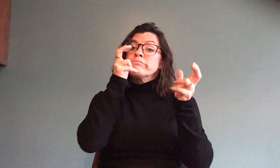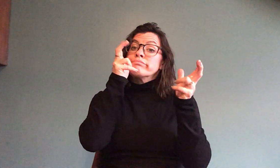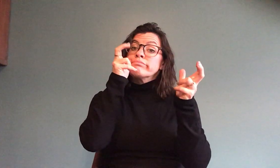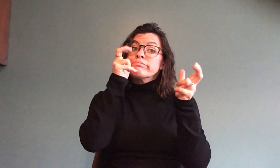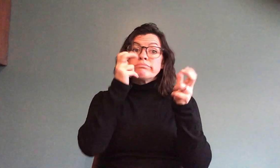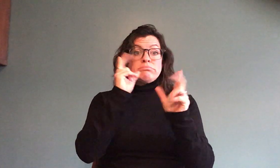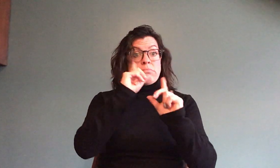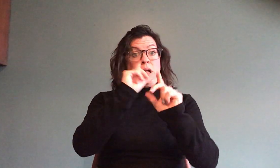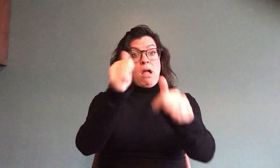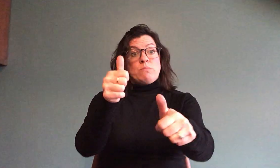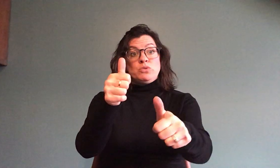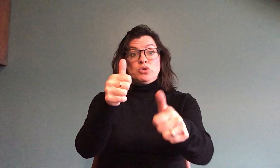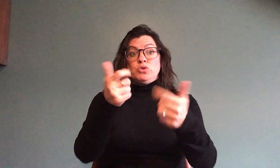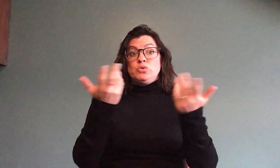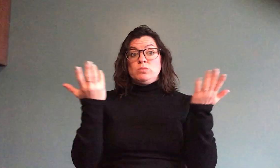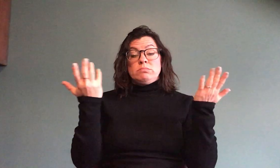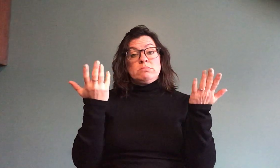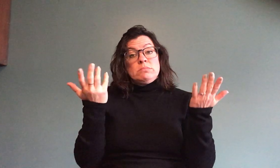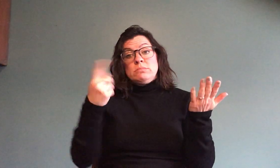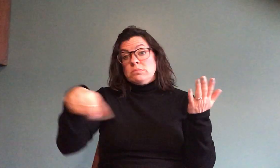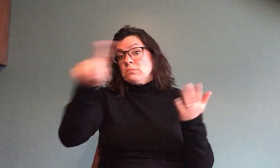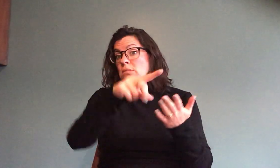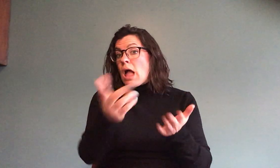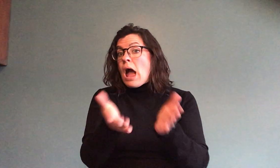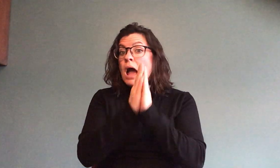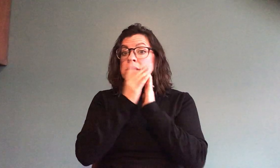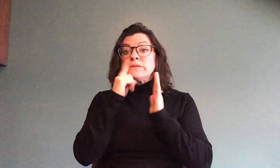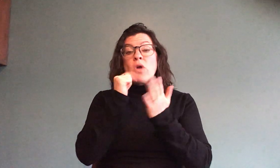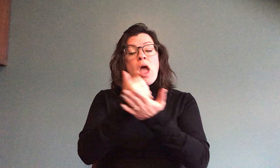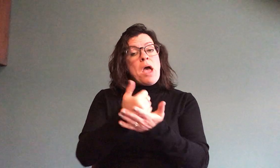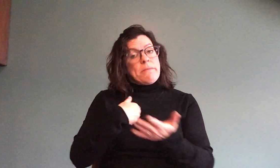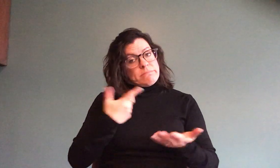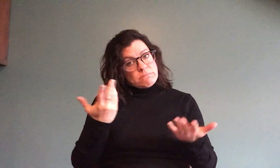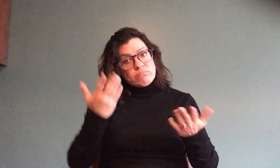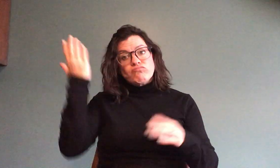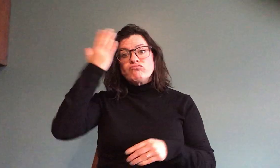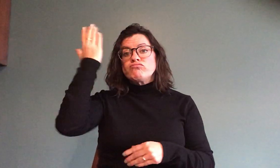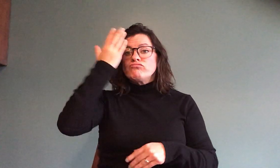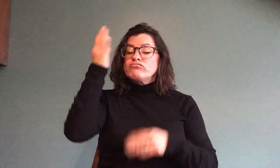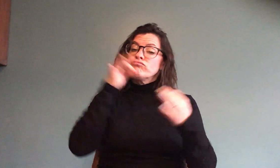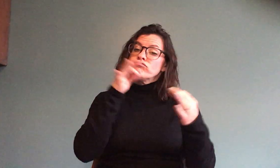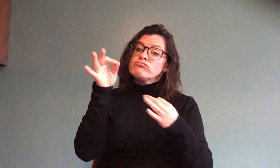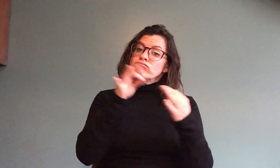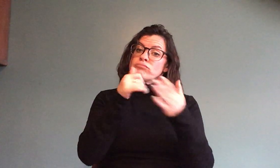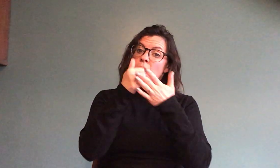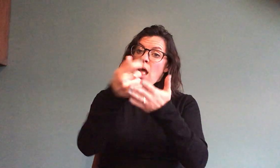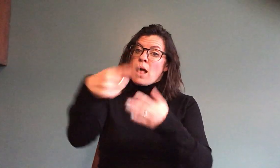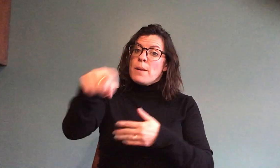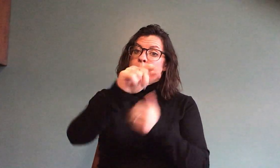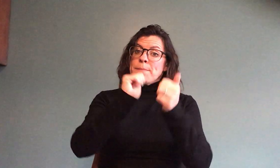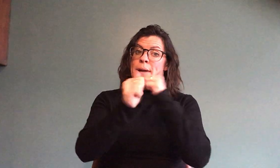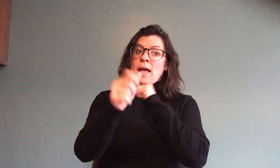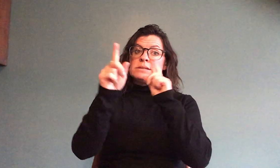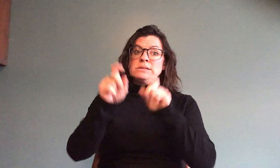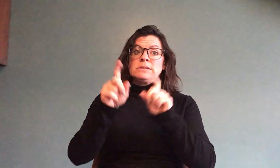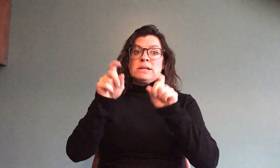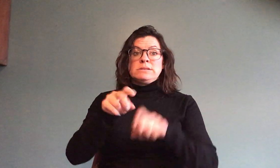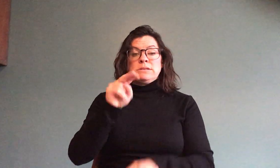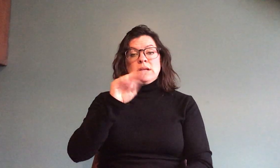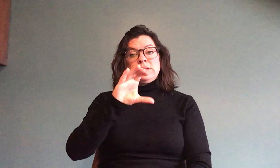that you failed the test again. We're doing this to help you pass this test. Once you pass the test, 70 is passing. That's all they